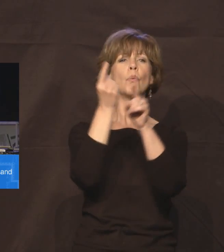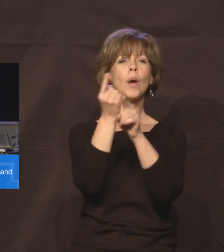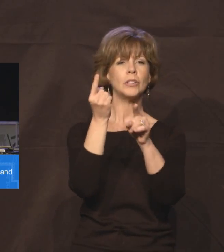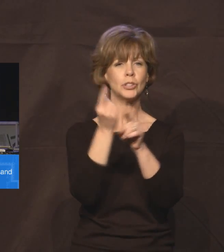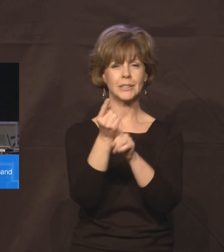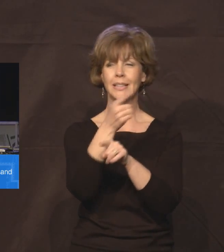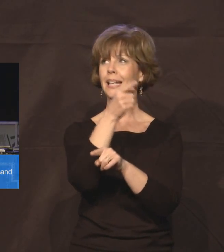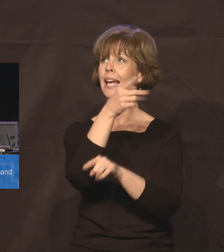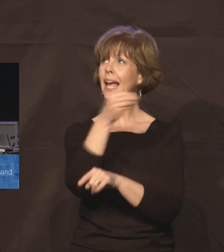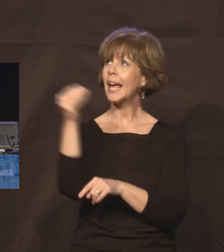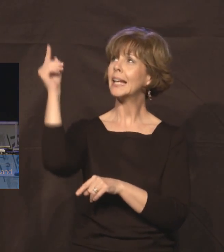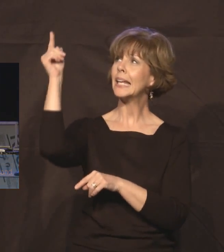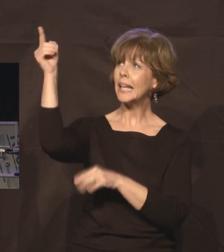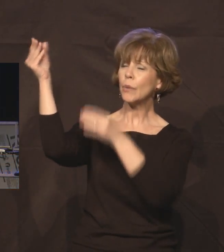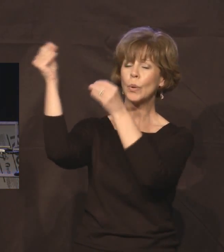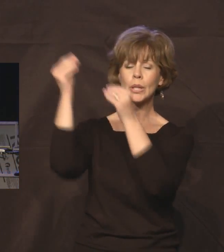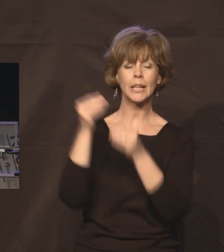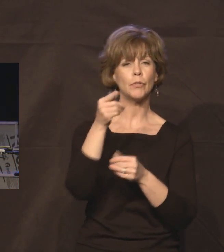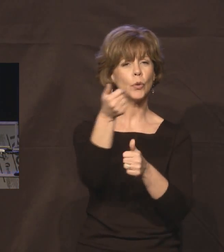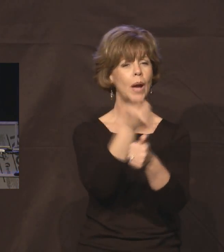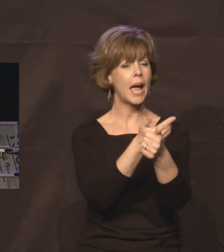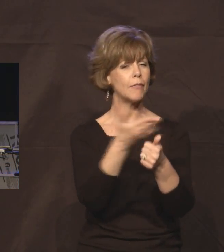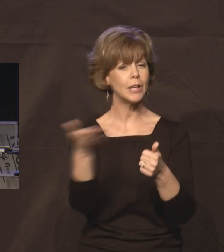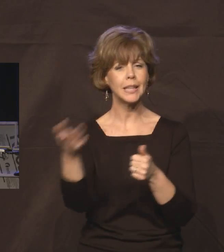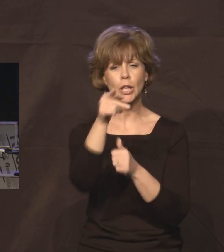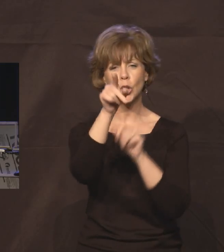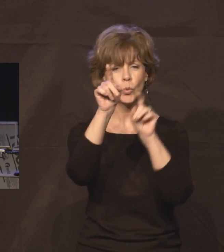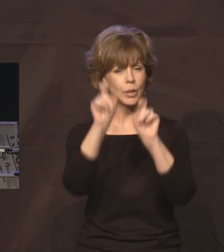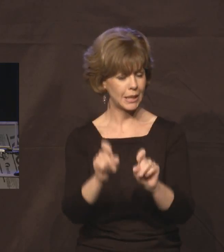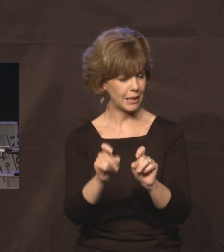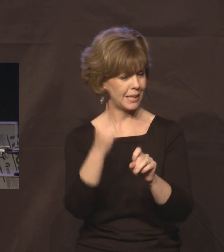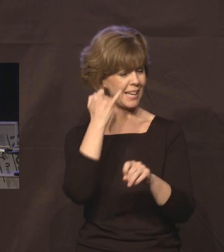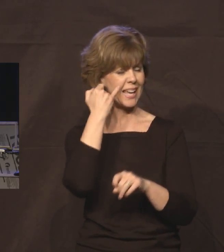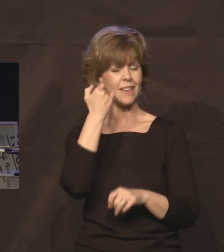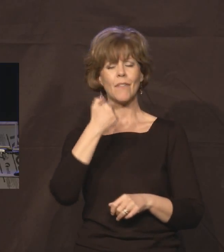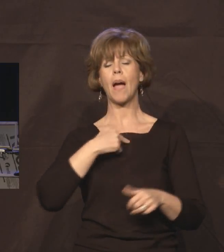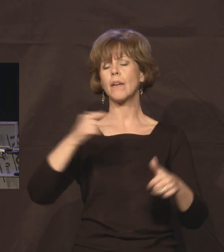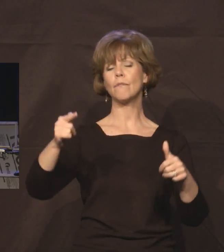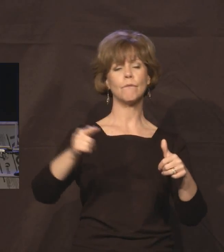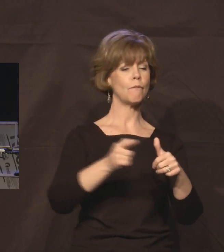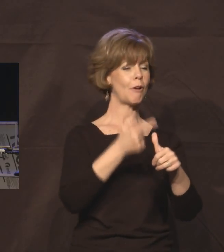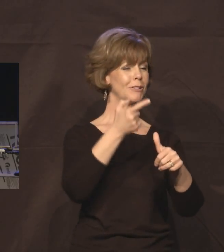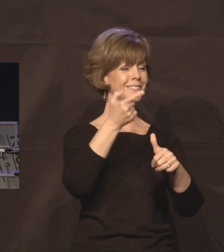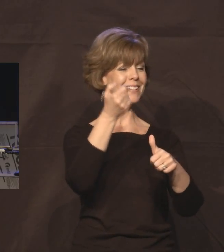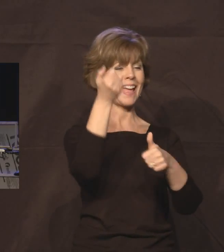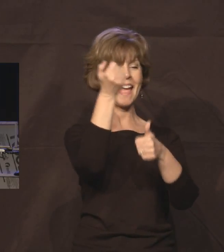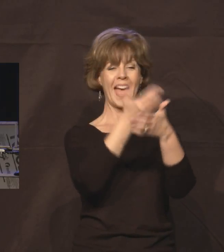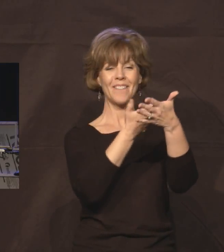in your life. And he says, if I'm first in your life, everything else can come second.